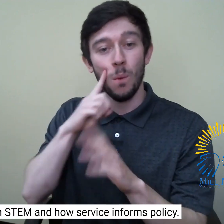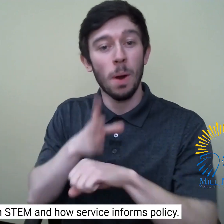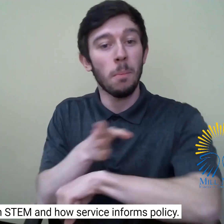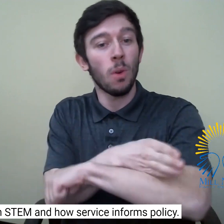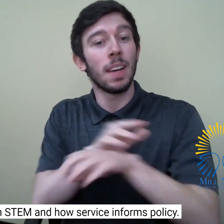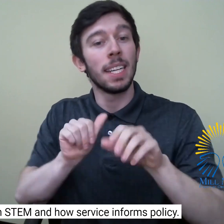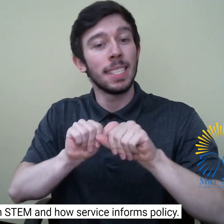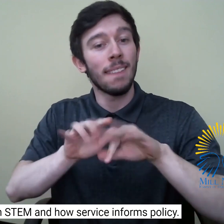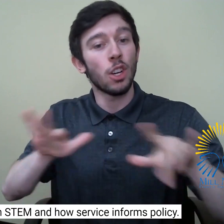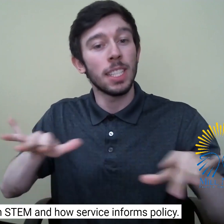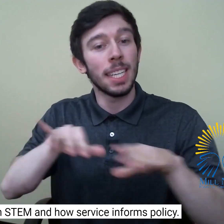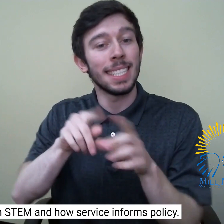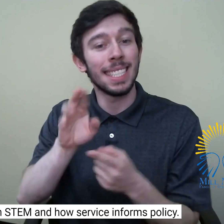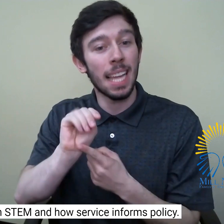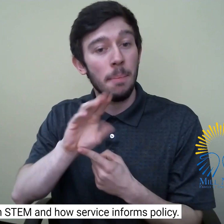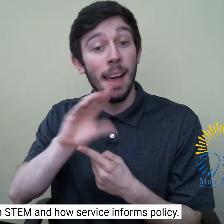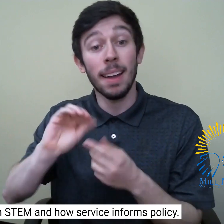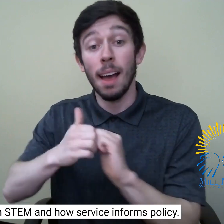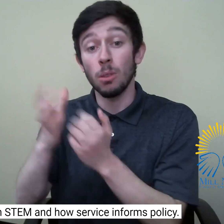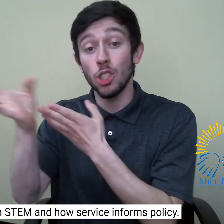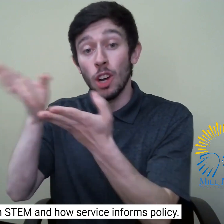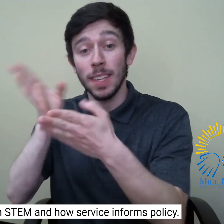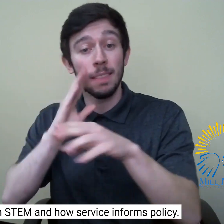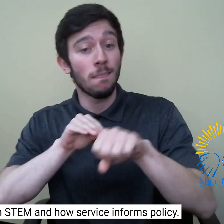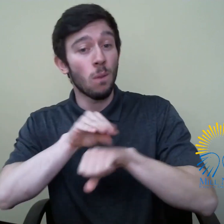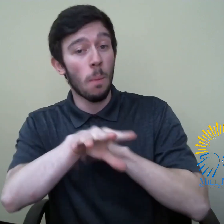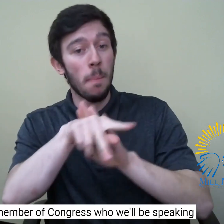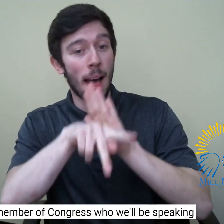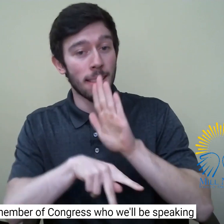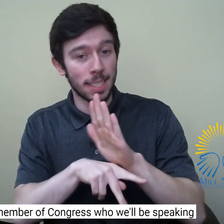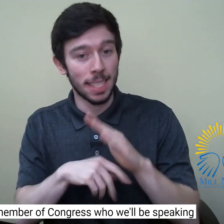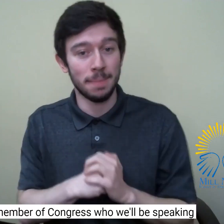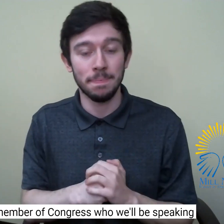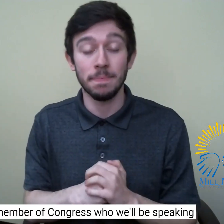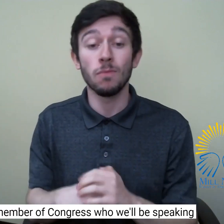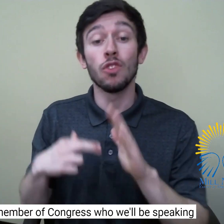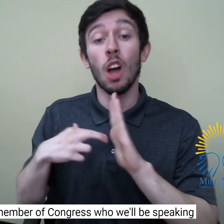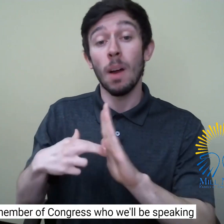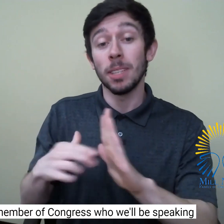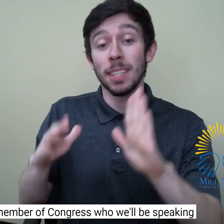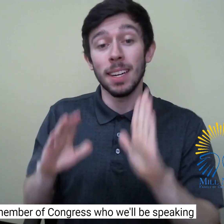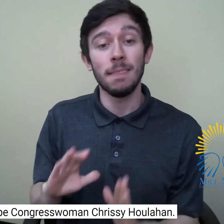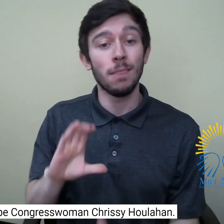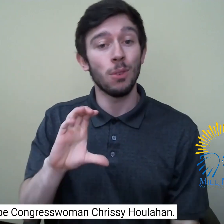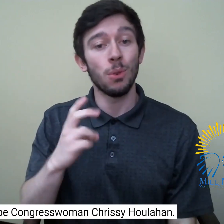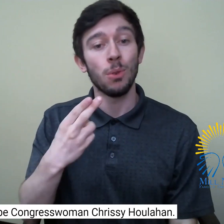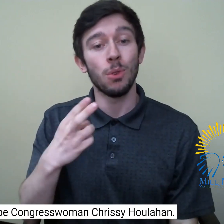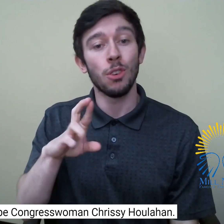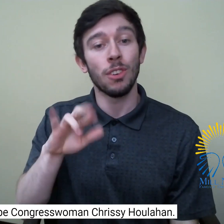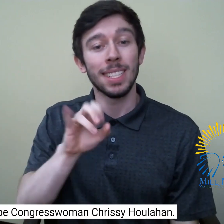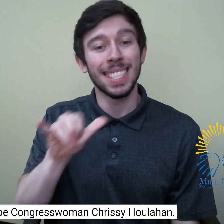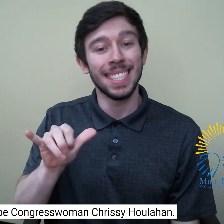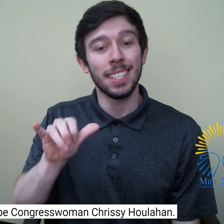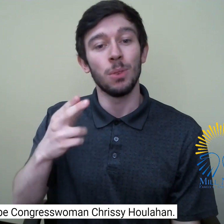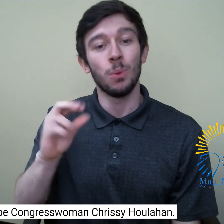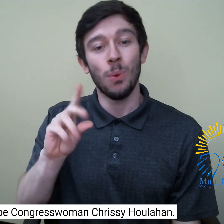in STEM, and how service informs policy. The second member of Congress we will be speaking with will be Congresswoman Chrissy